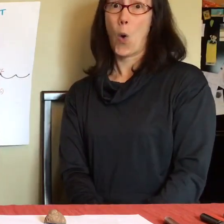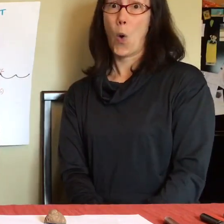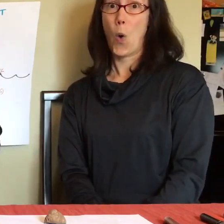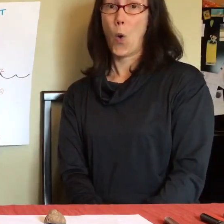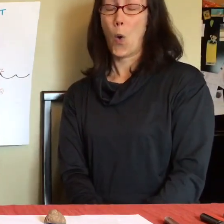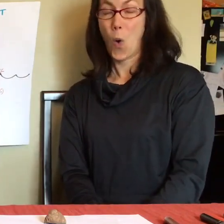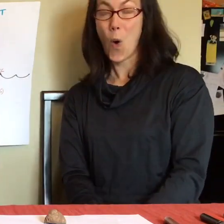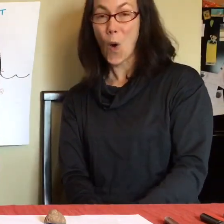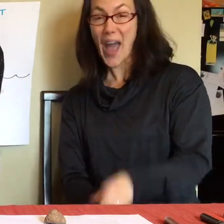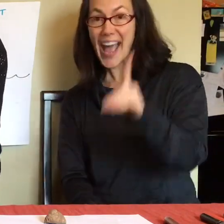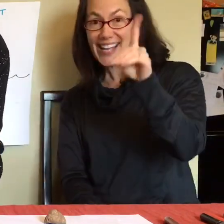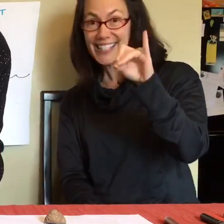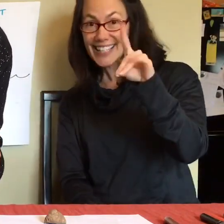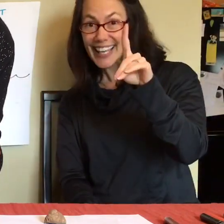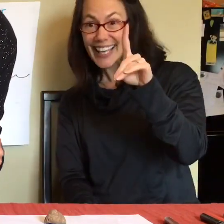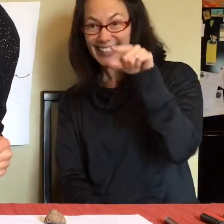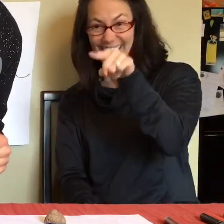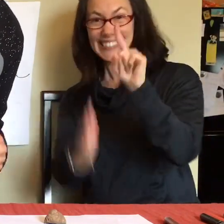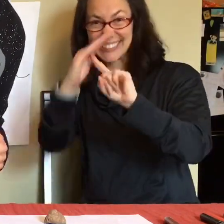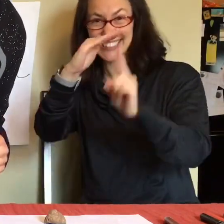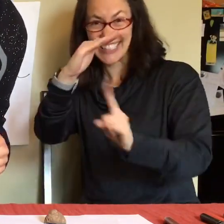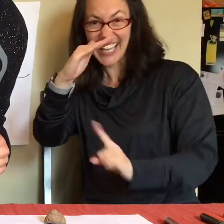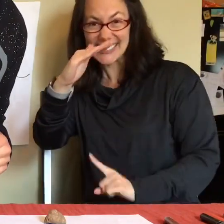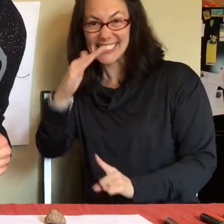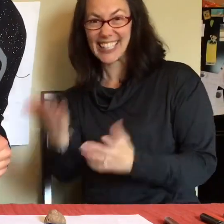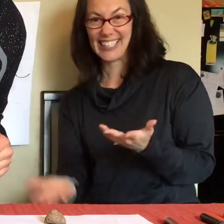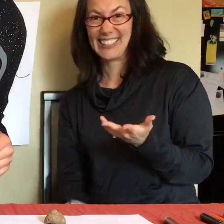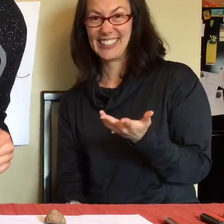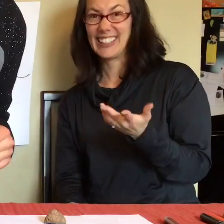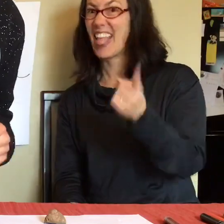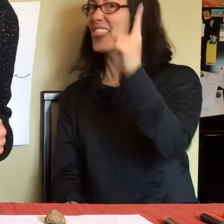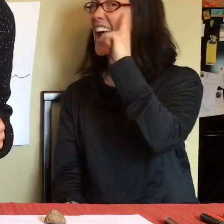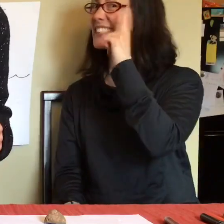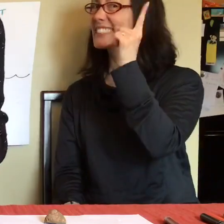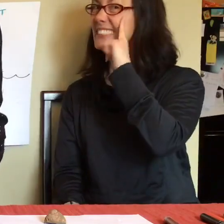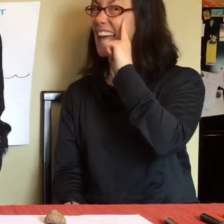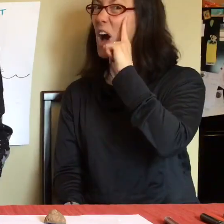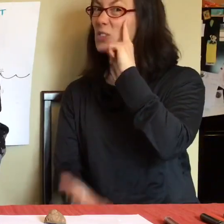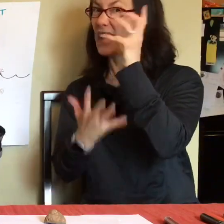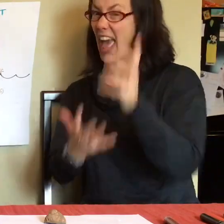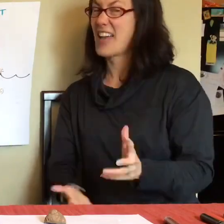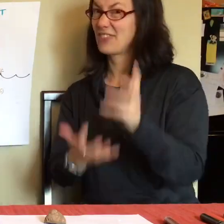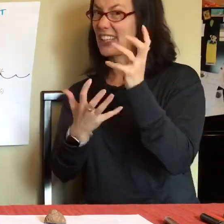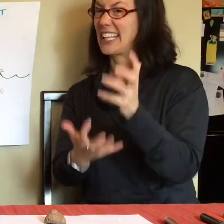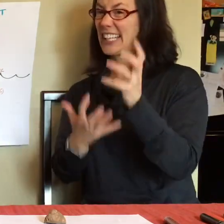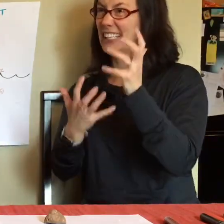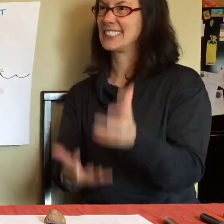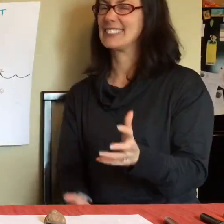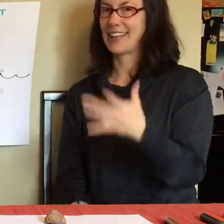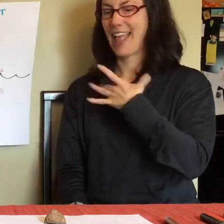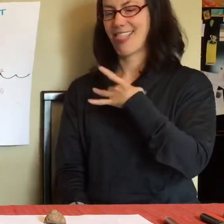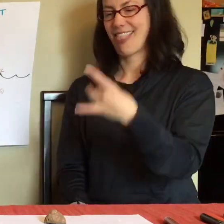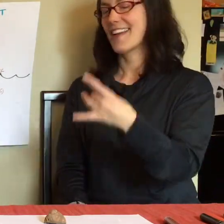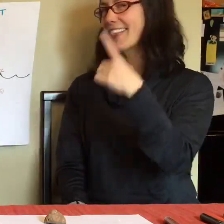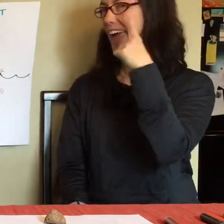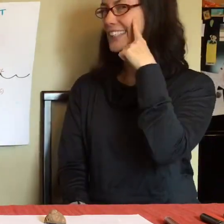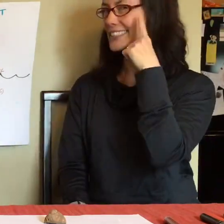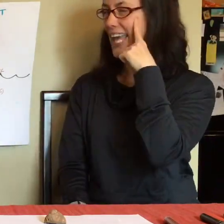It did! It sinks. And that sound was heavy. Yeah, I like that sound.